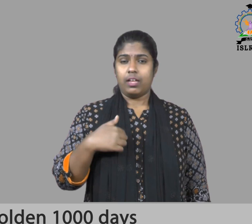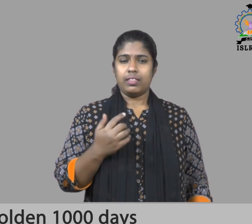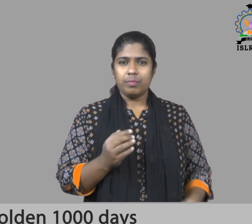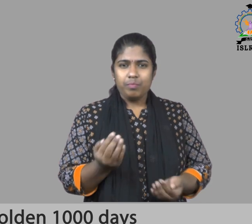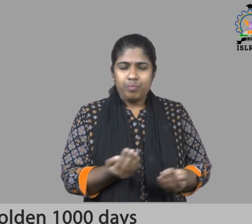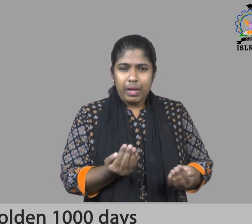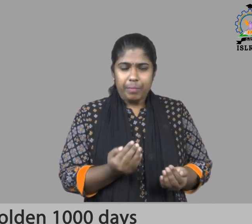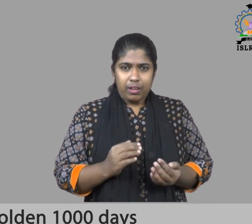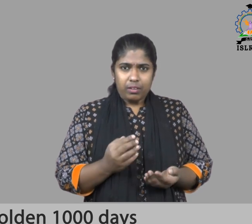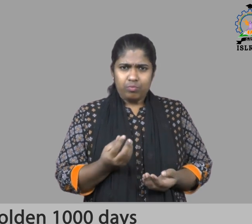Point 1.